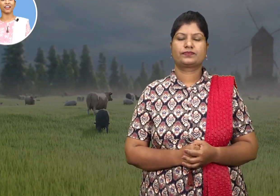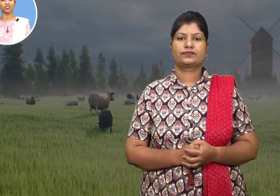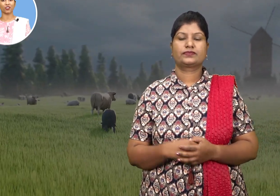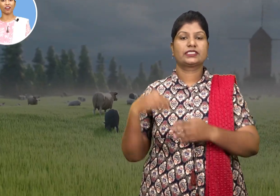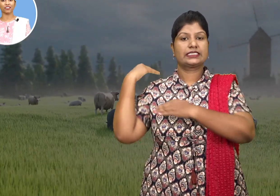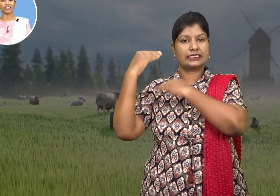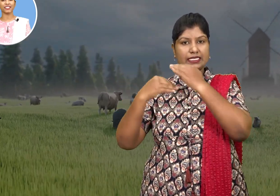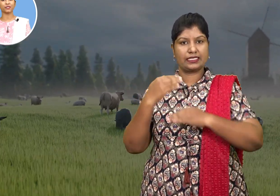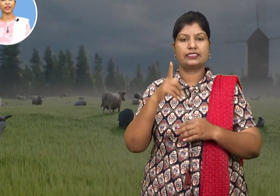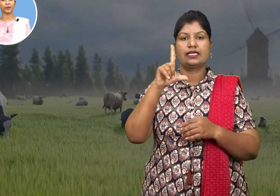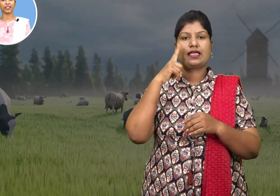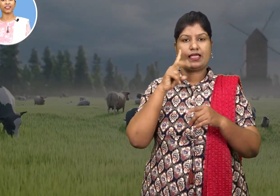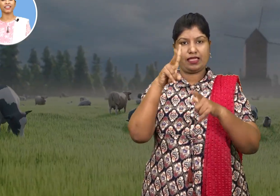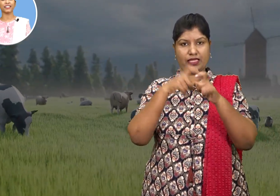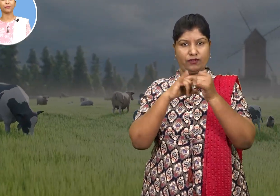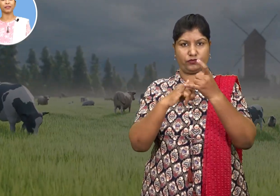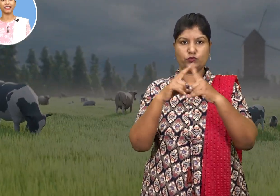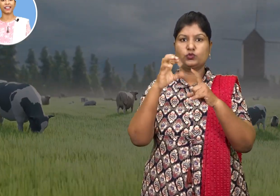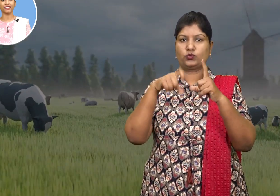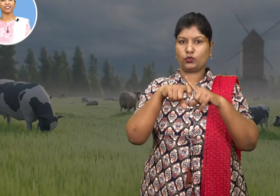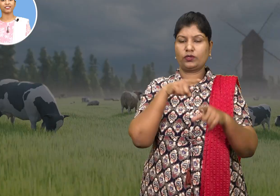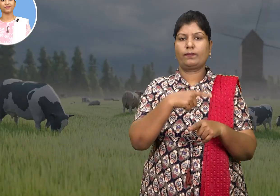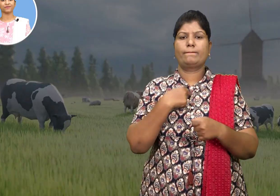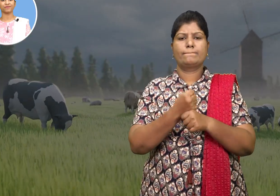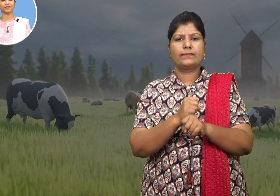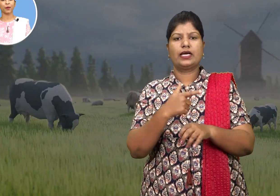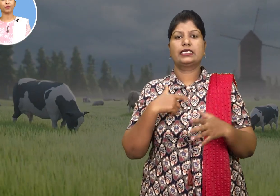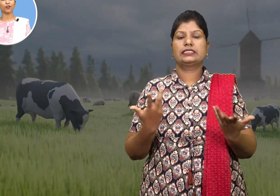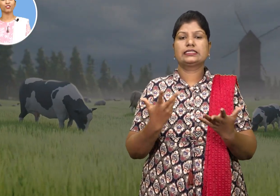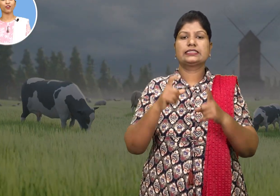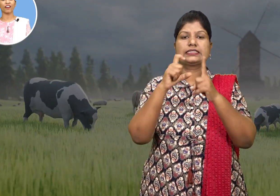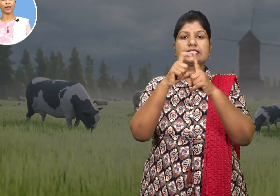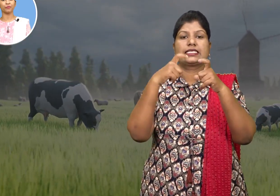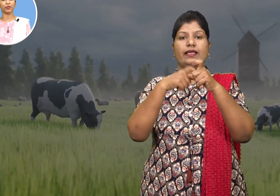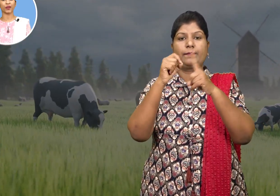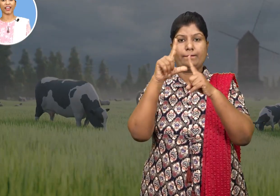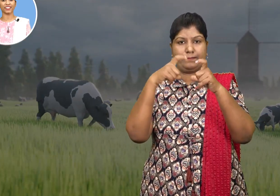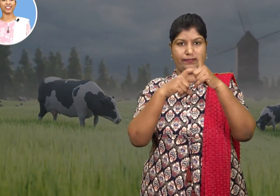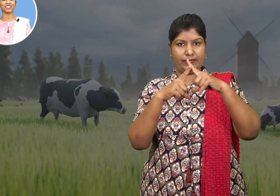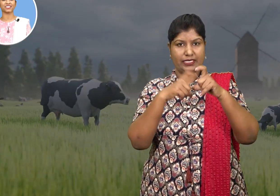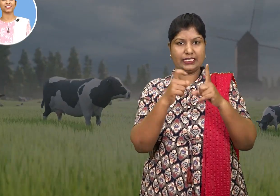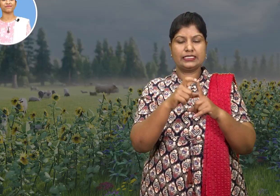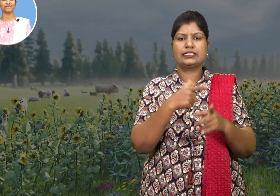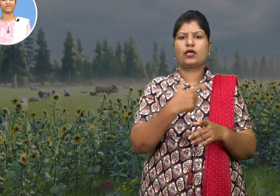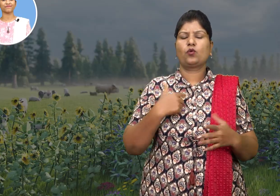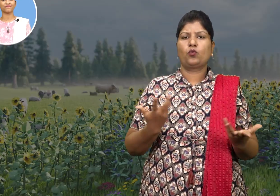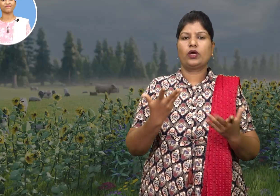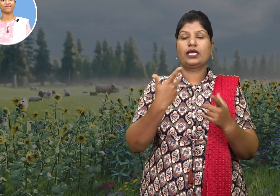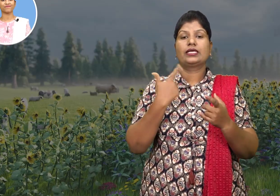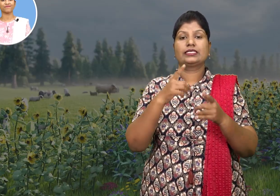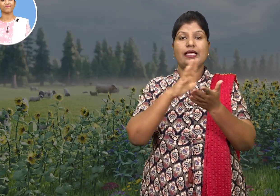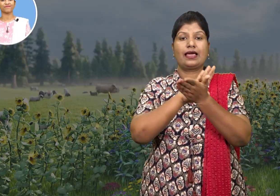Traditional livestock is becoming depleted because of hybrid varieties.